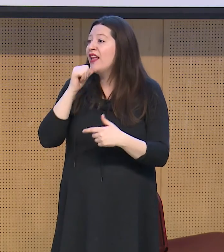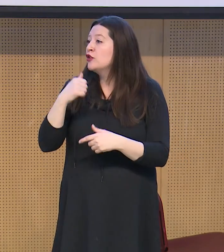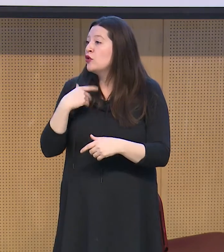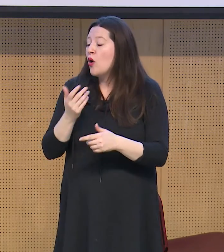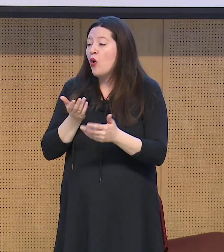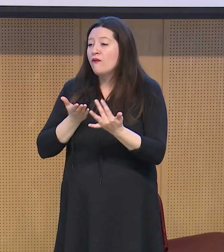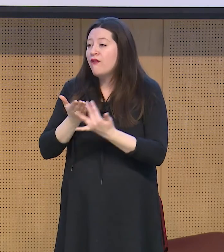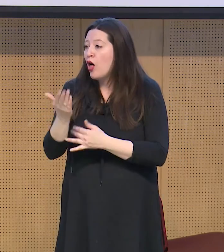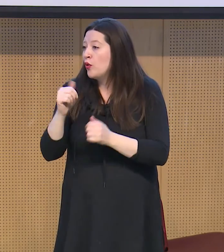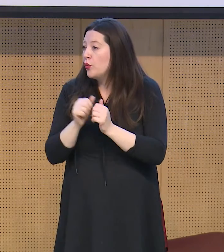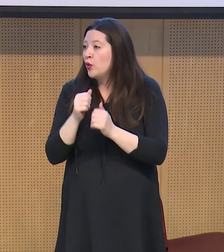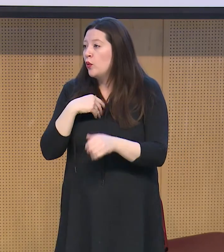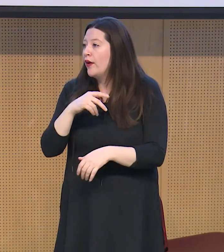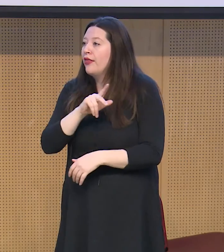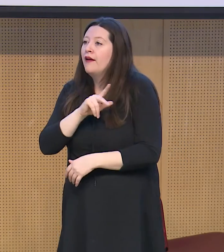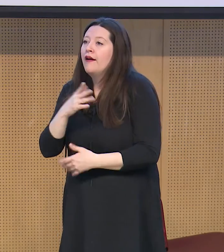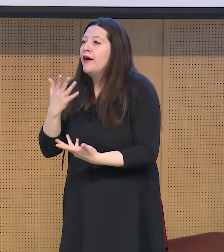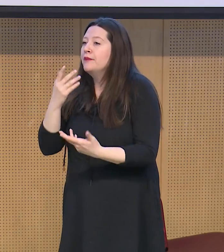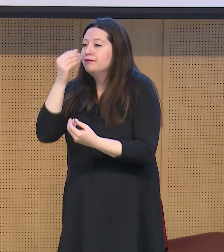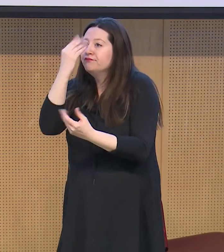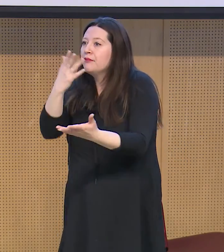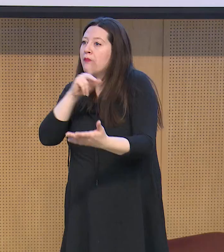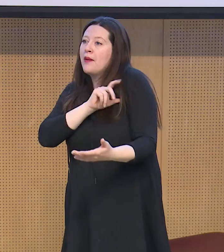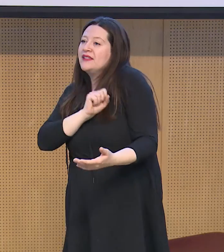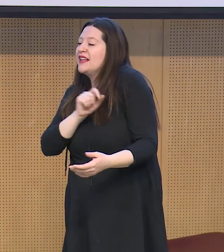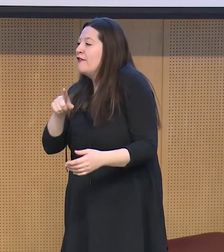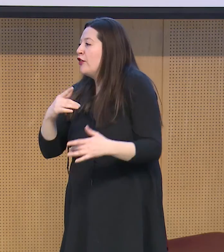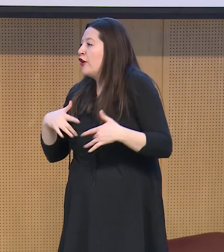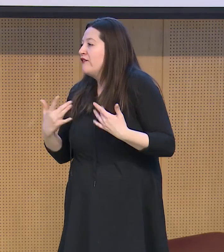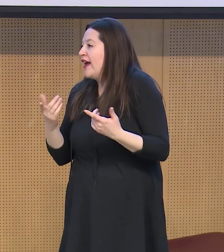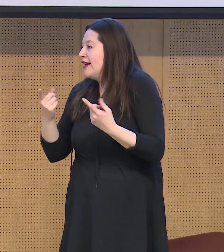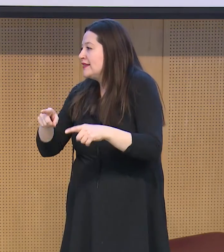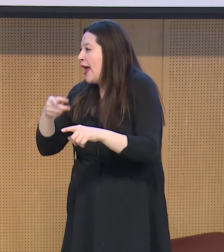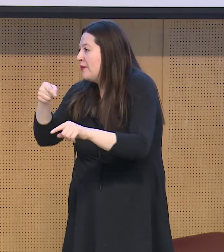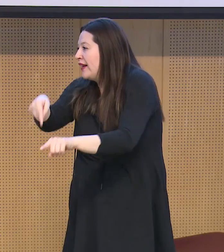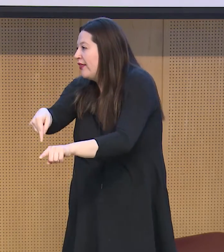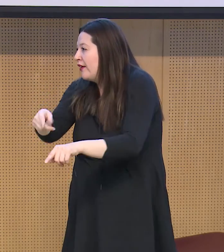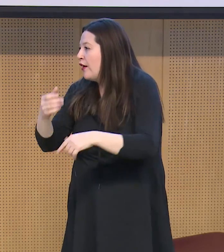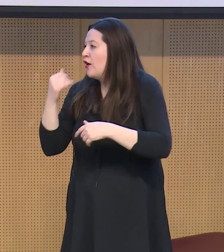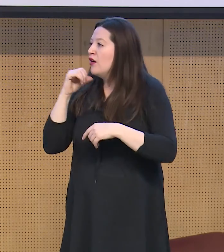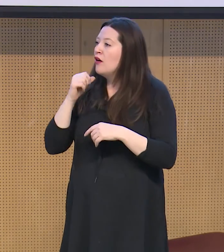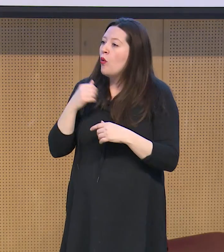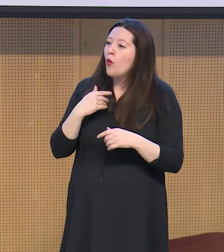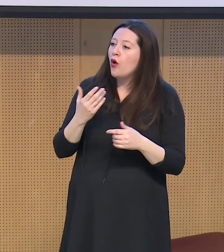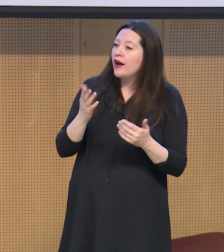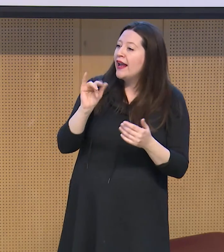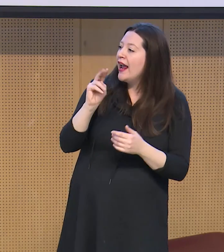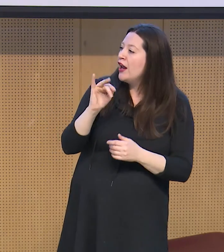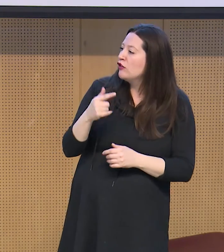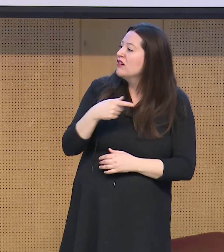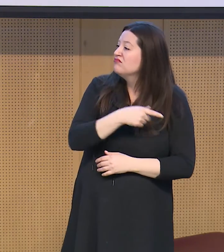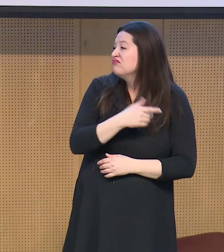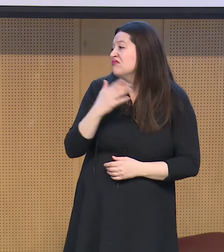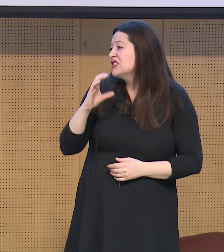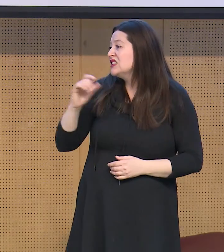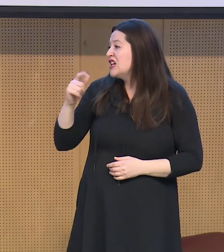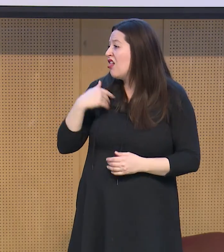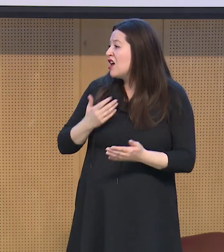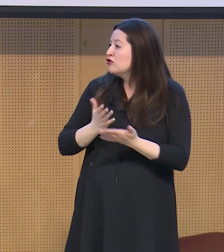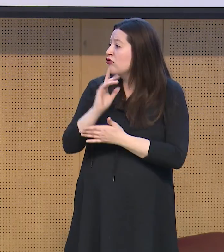organizations follow the rules. If they don't follow through with letting public safety know they have an event happening in a certain space, or they don't take care